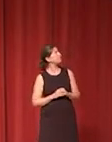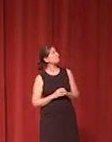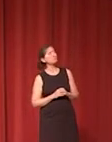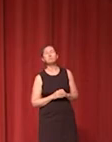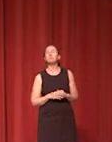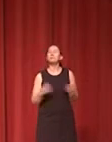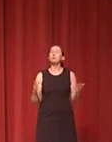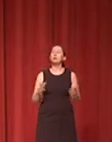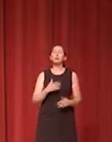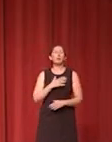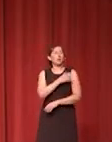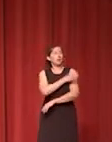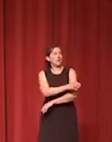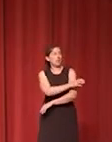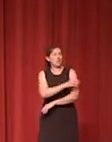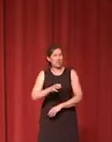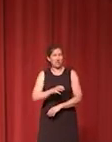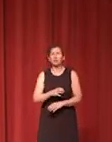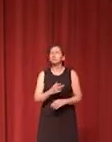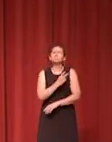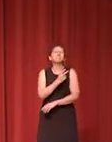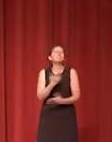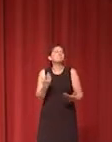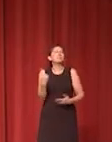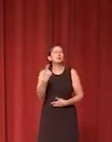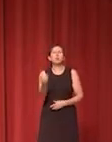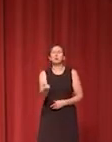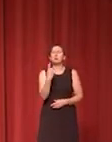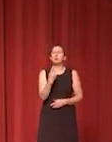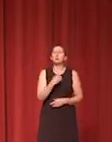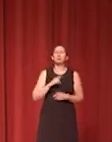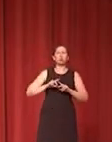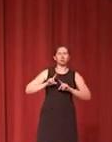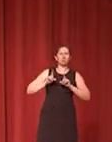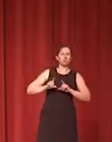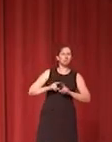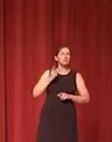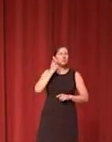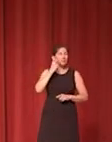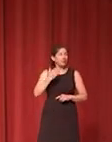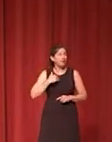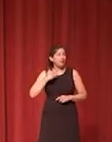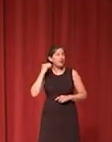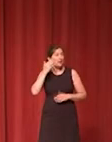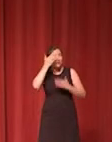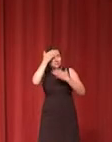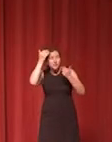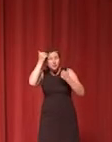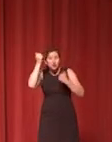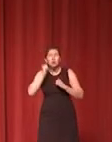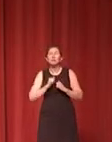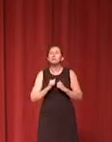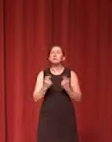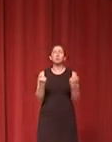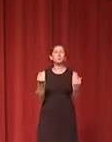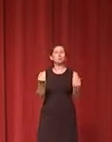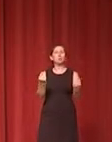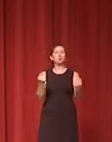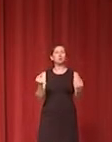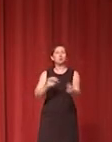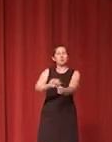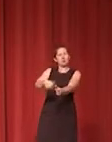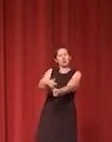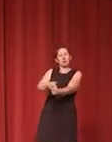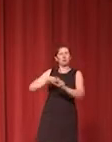to us and we're trying to see if they have dementia, we then take it a step further and we say, well, let's see what's causing that